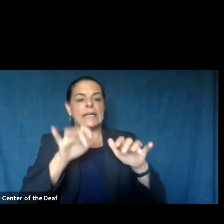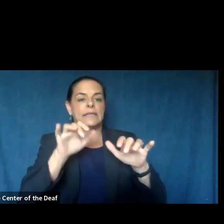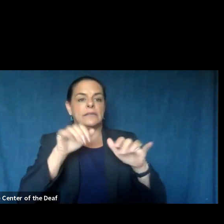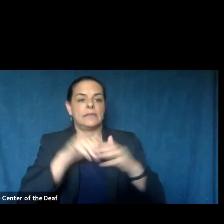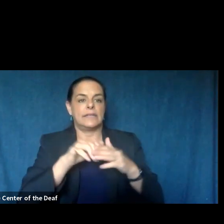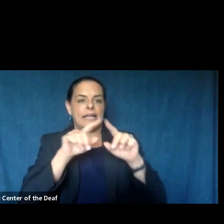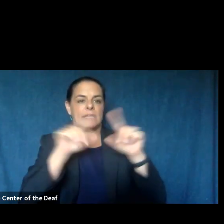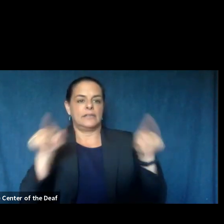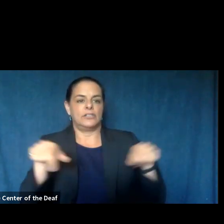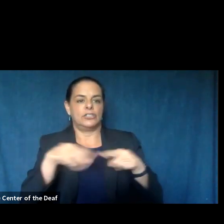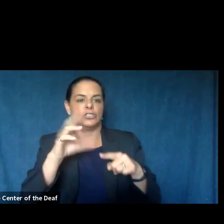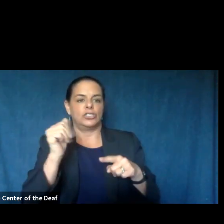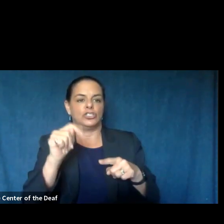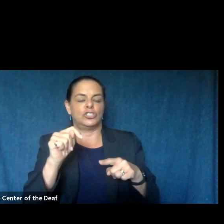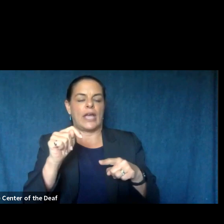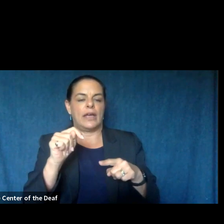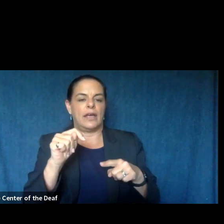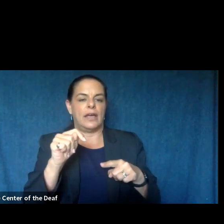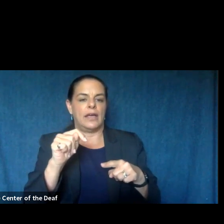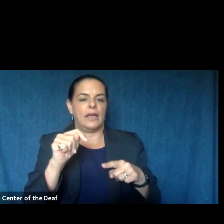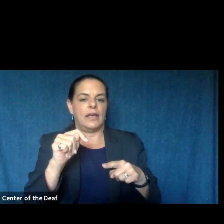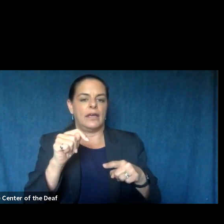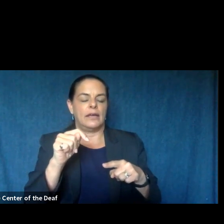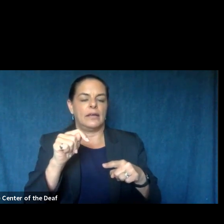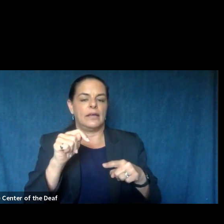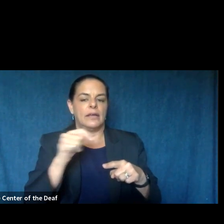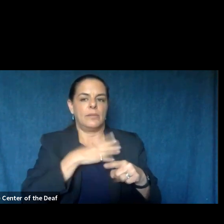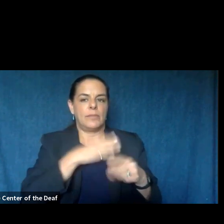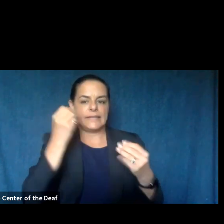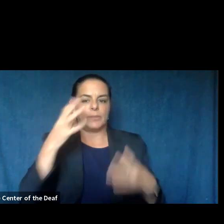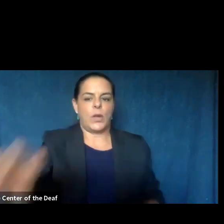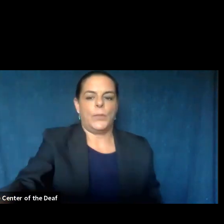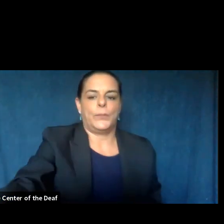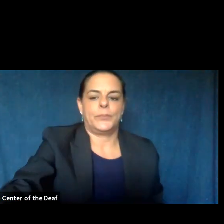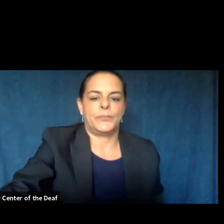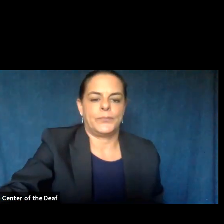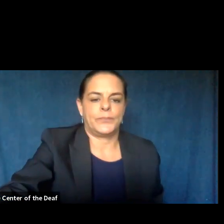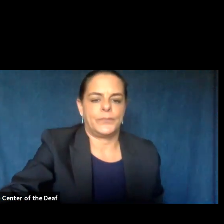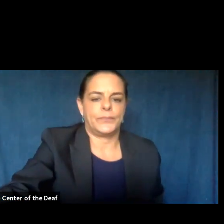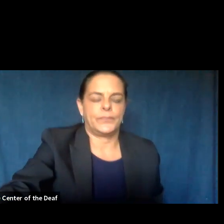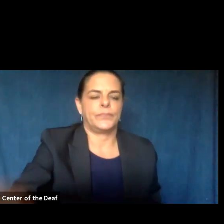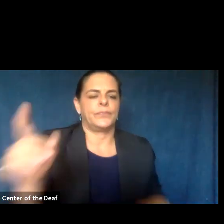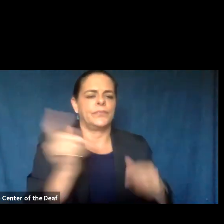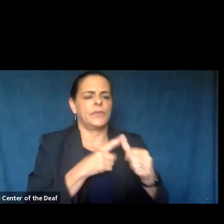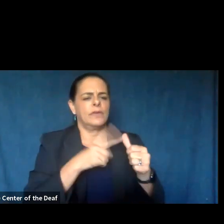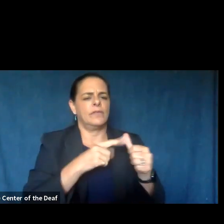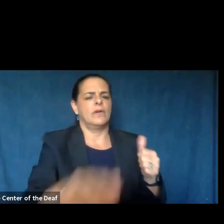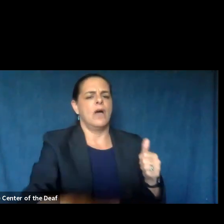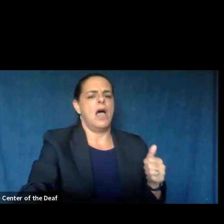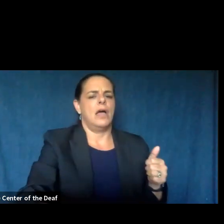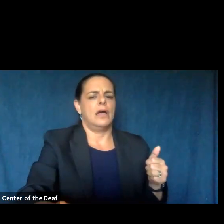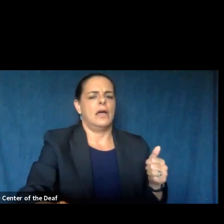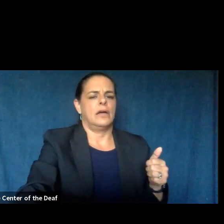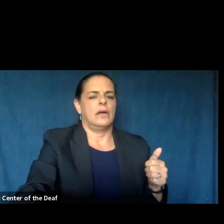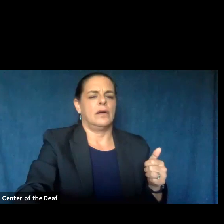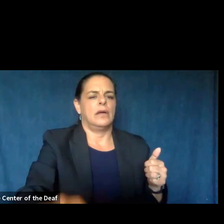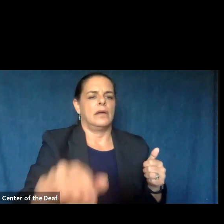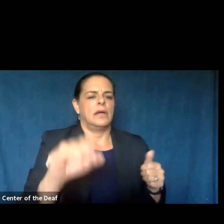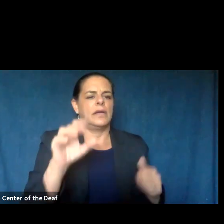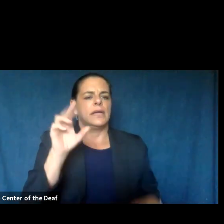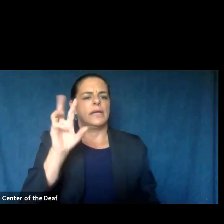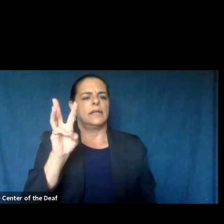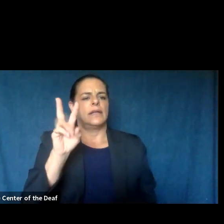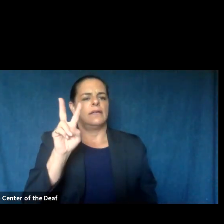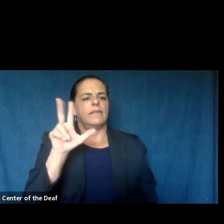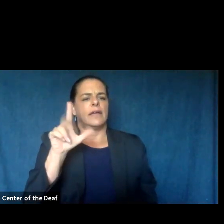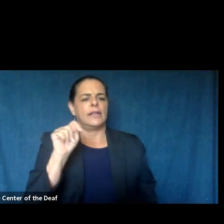have a specific question for either Charity or Dr. Gray, please make that known in your question. The first one we have is from David with WBLT. He